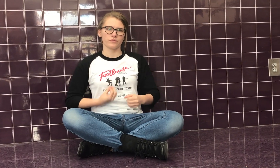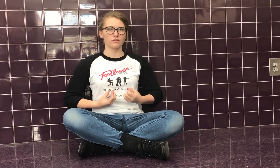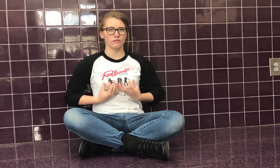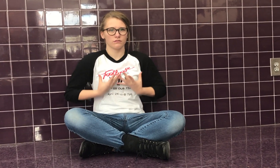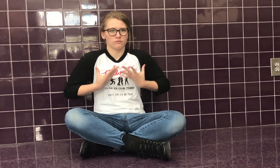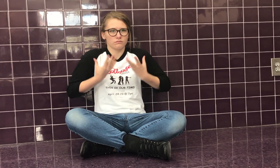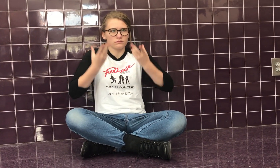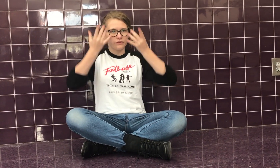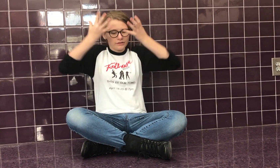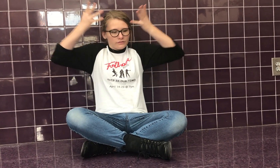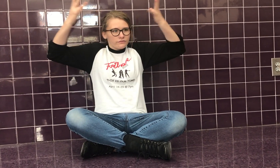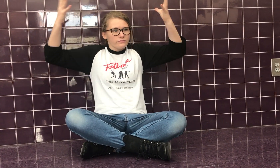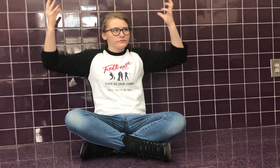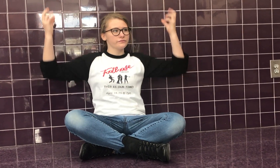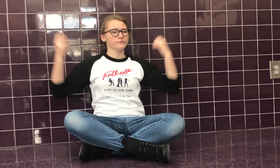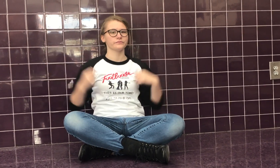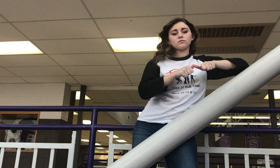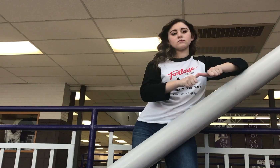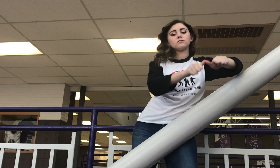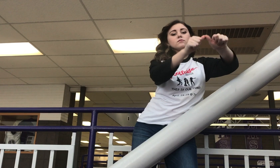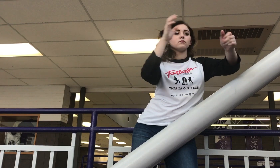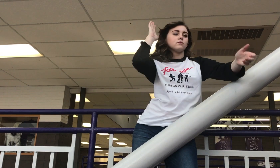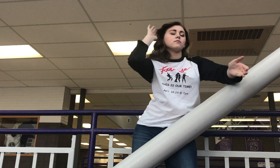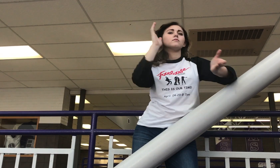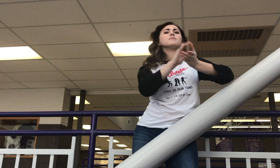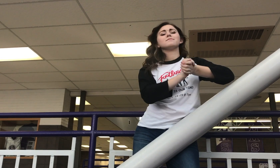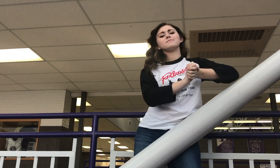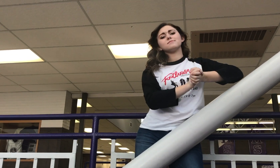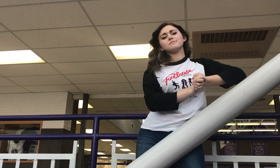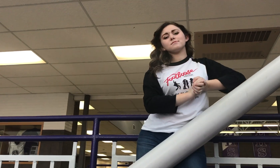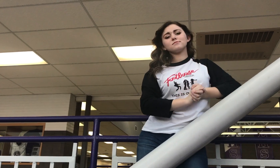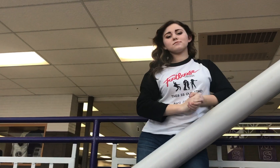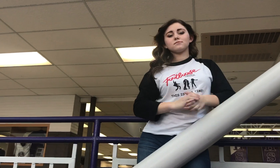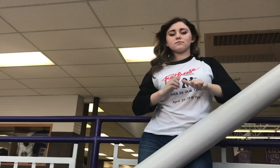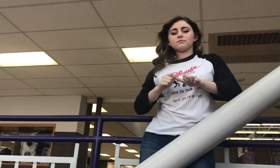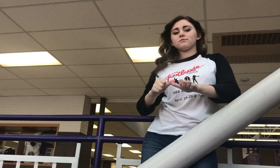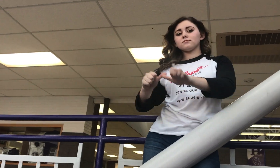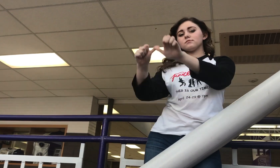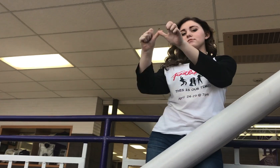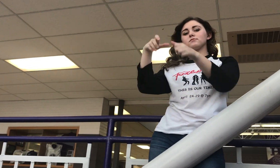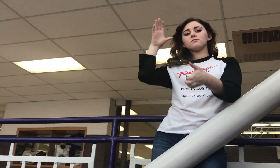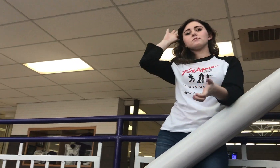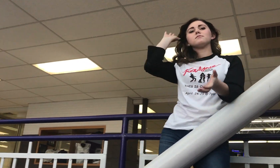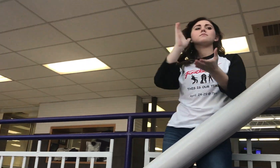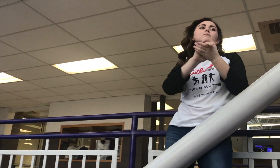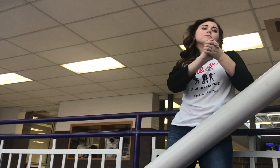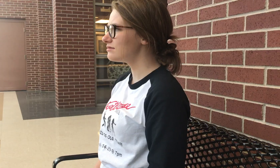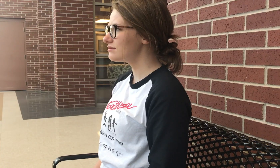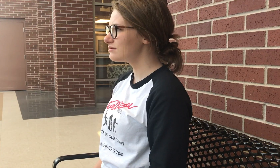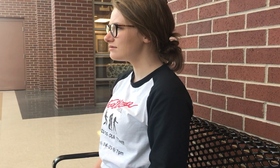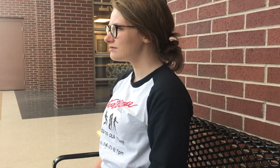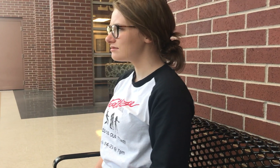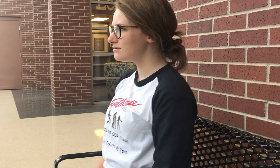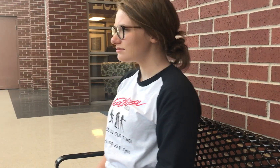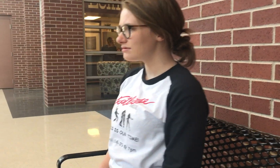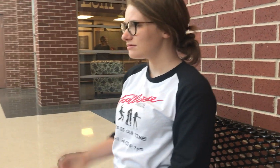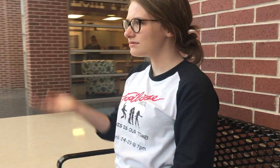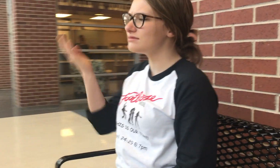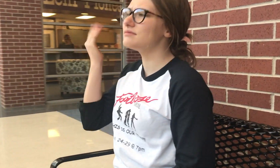in my bones I still believe Yeah I still believe And all those things I